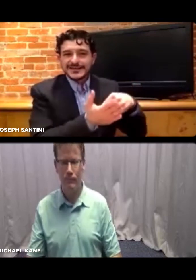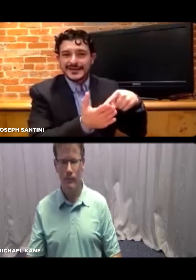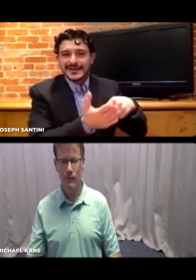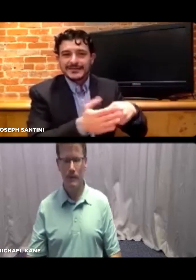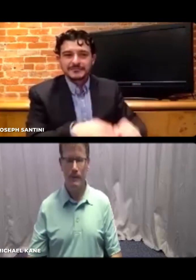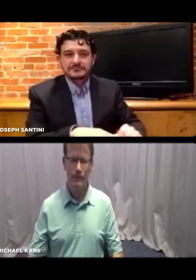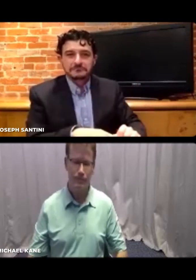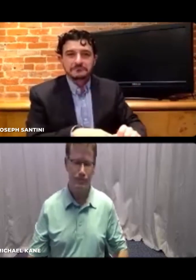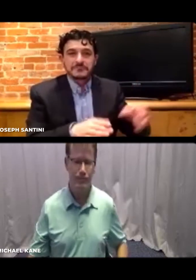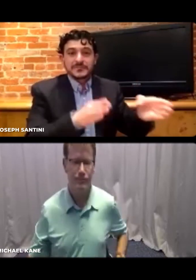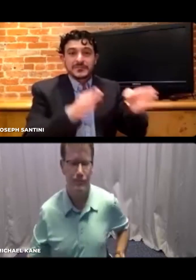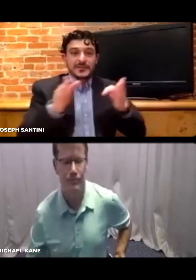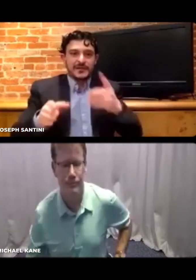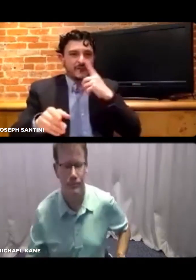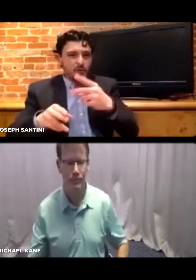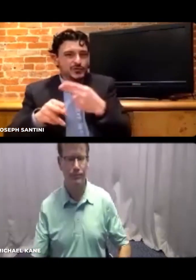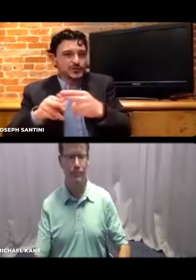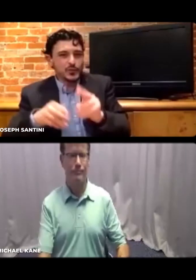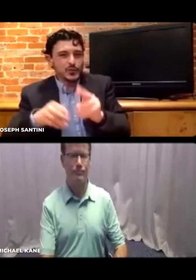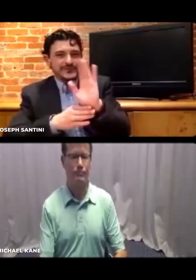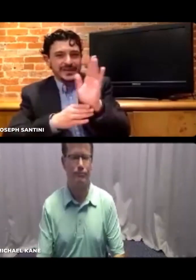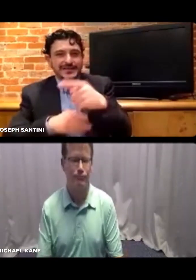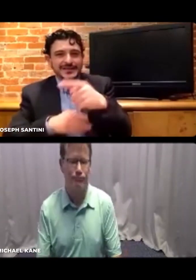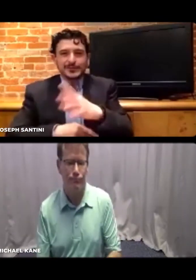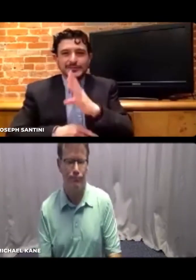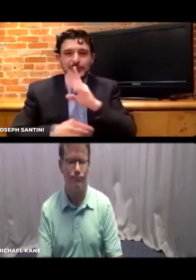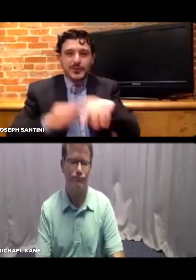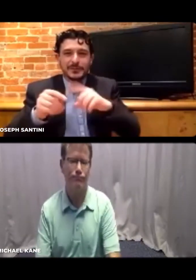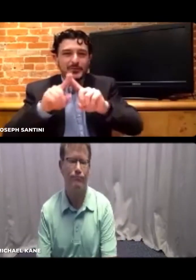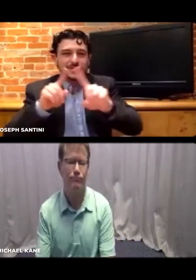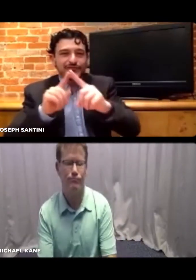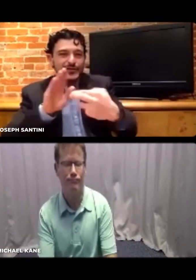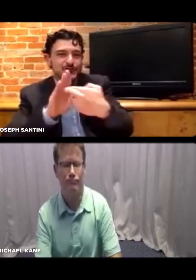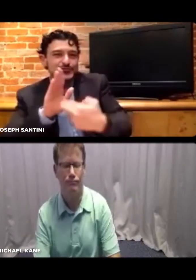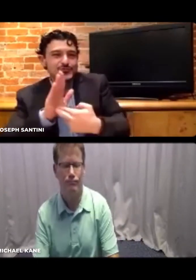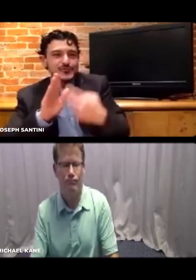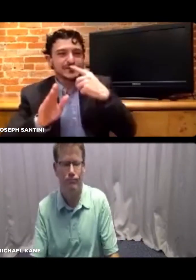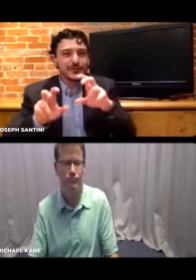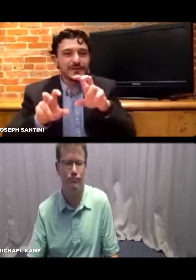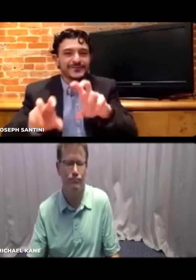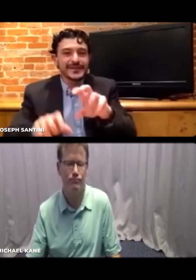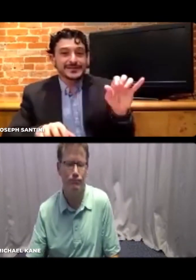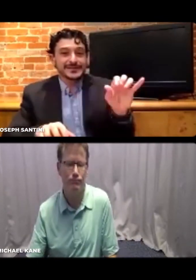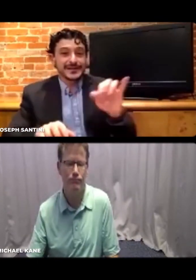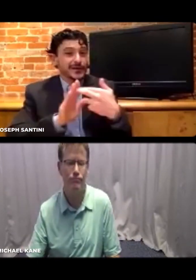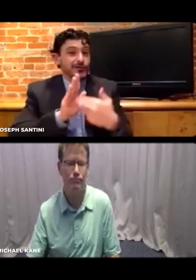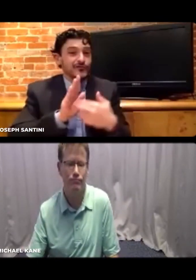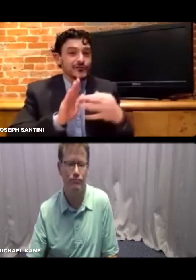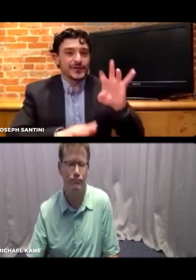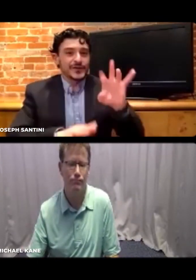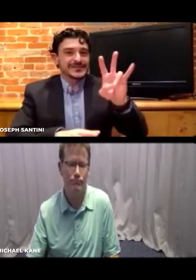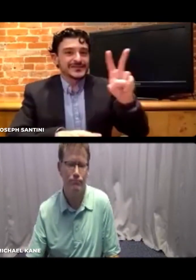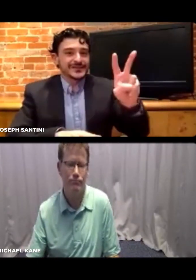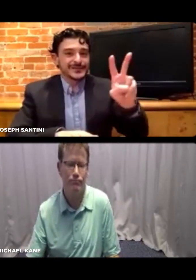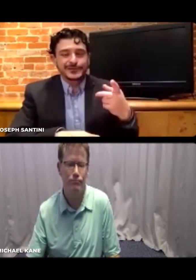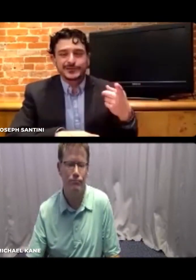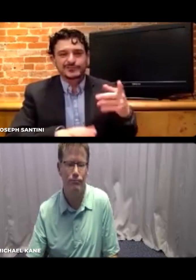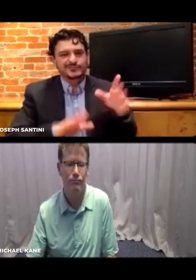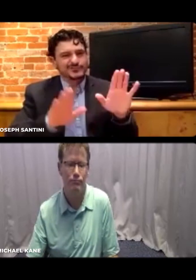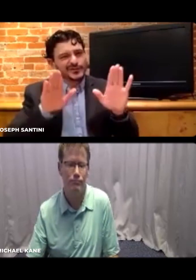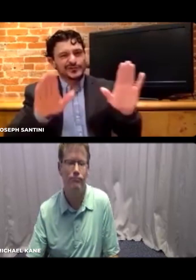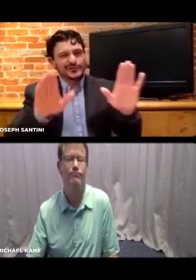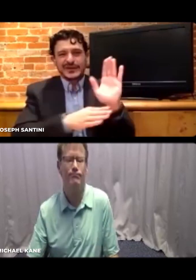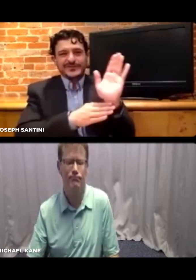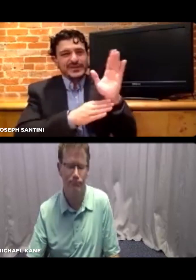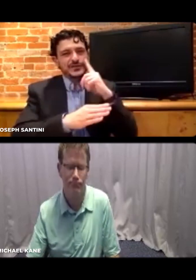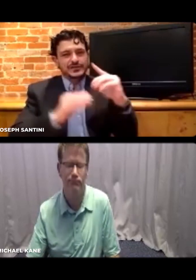available online. They have short videos that talk about how to register for those investment classes. And so there's great videos for